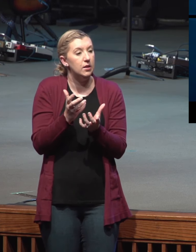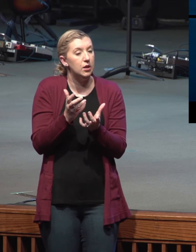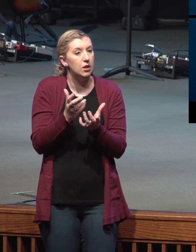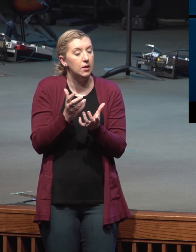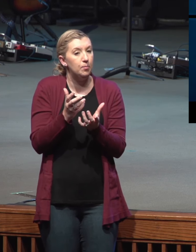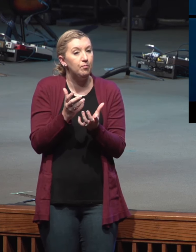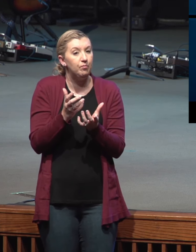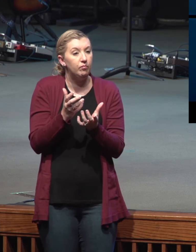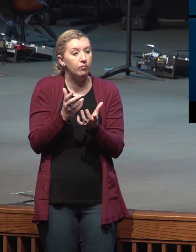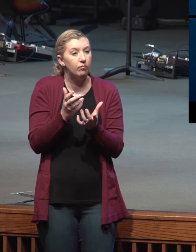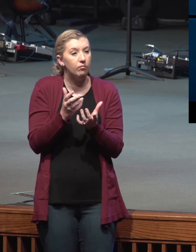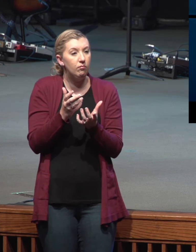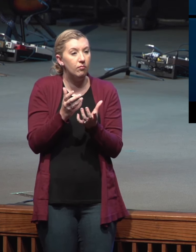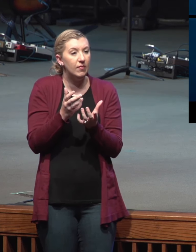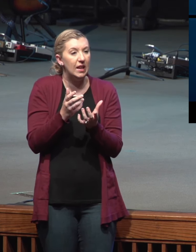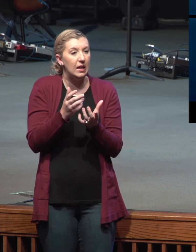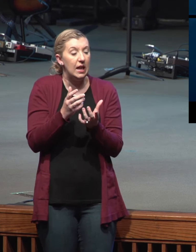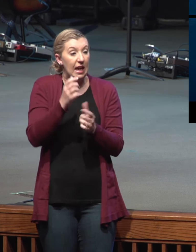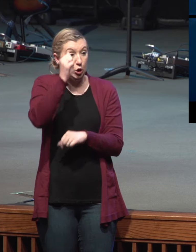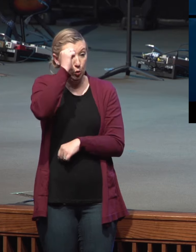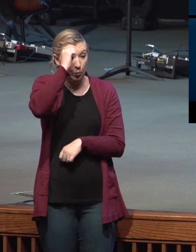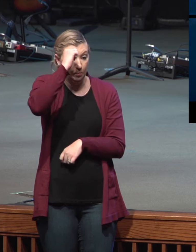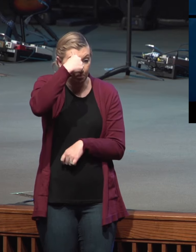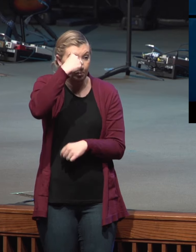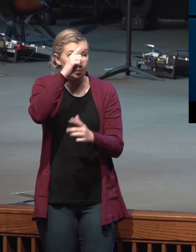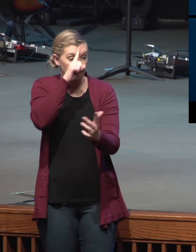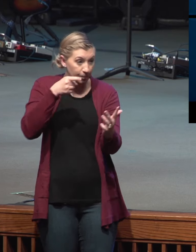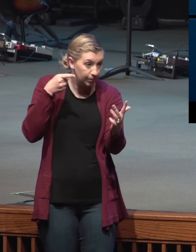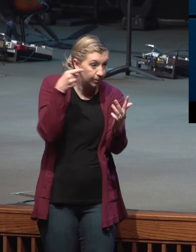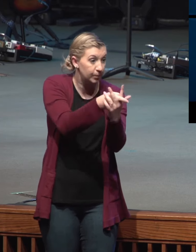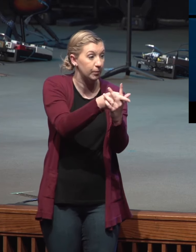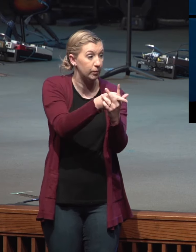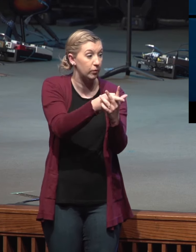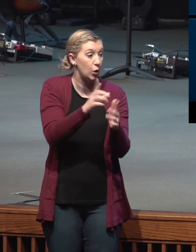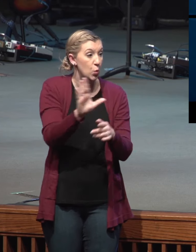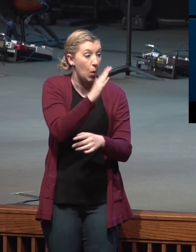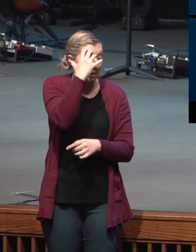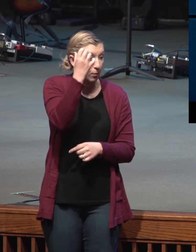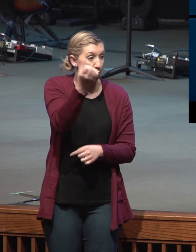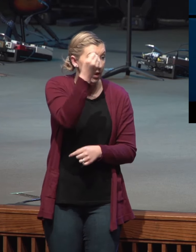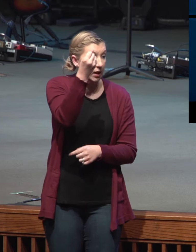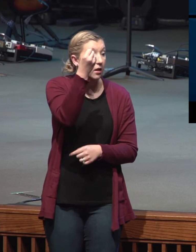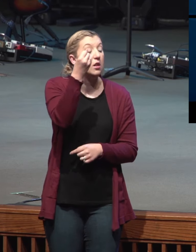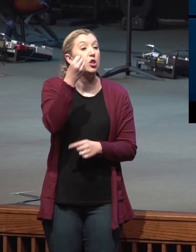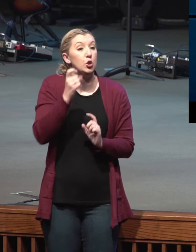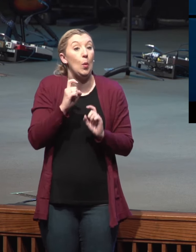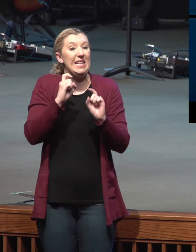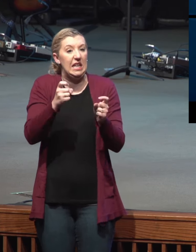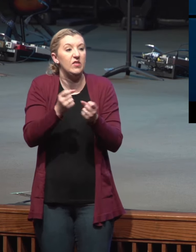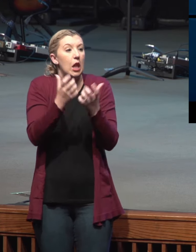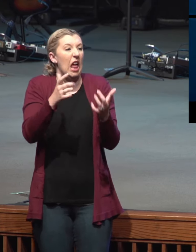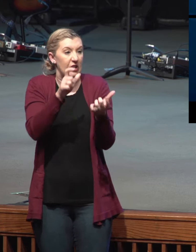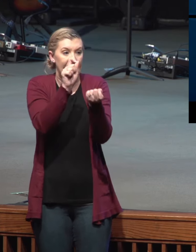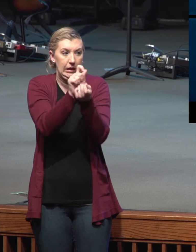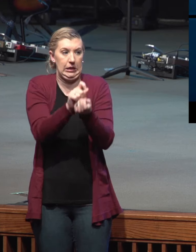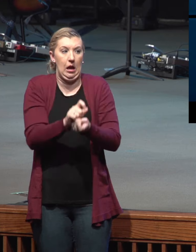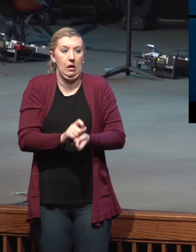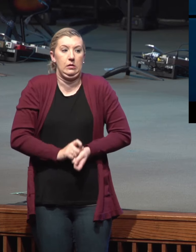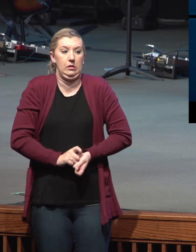stick in people's memory. So he gives an awful lot of